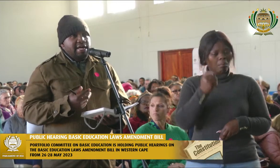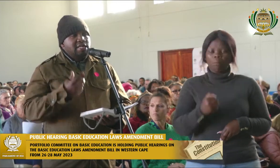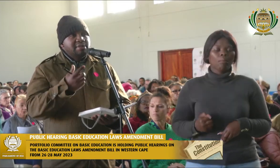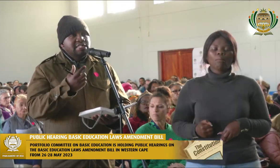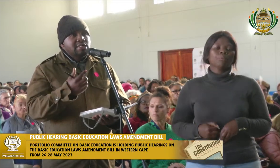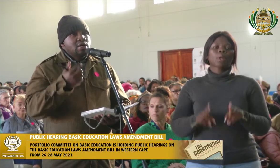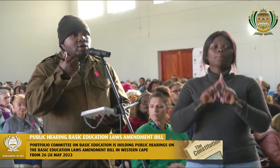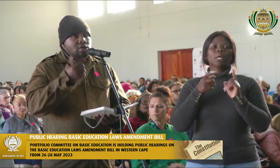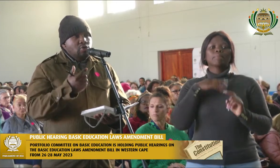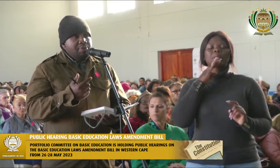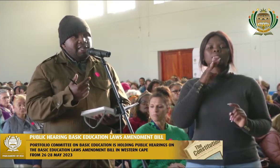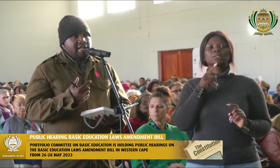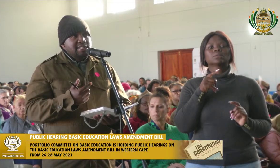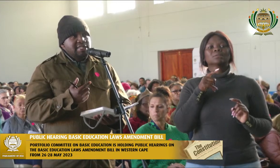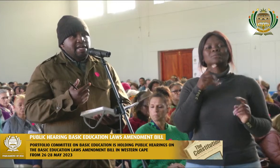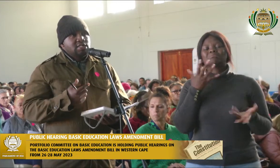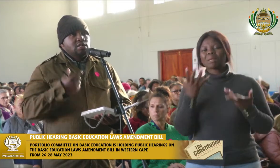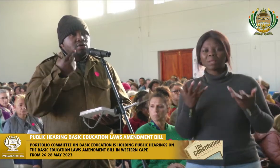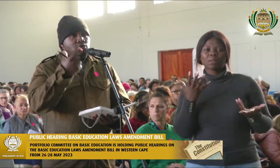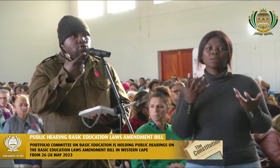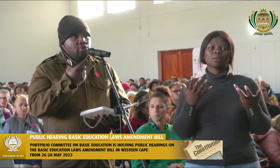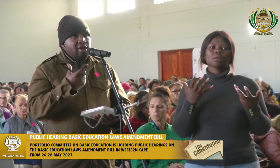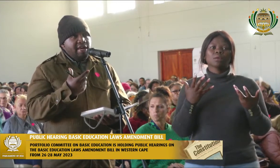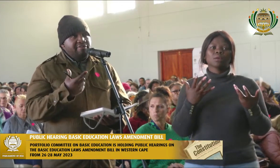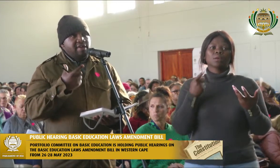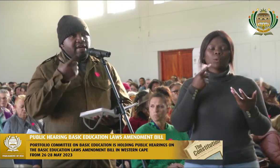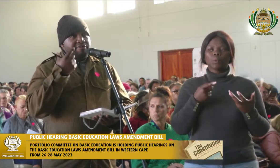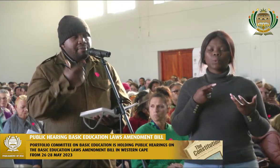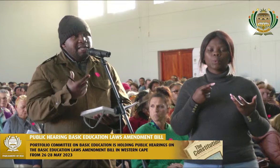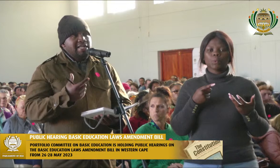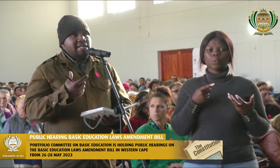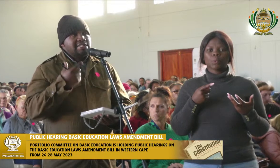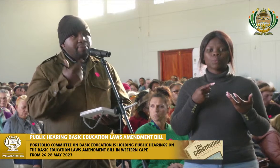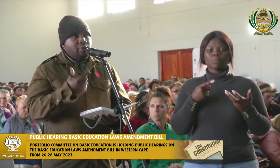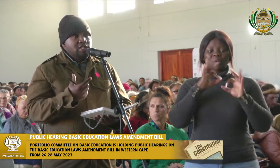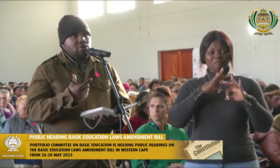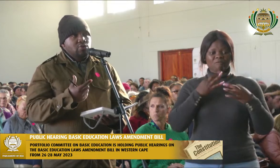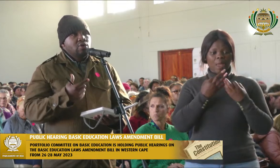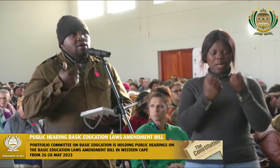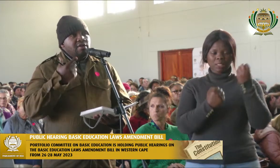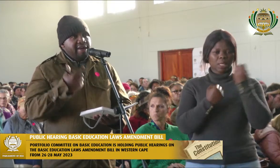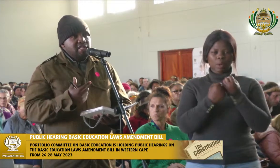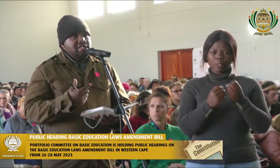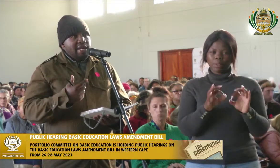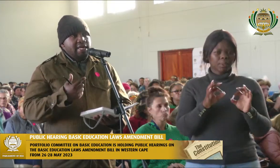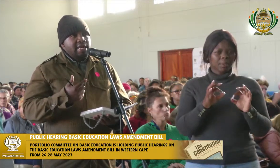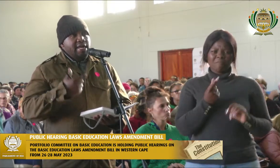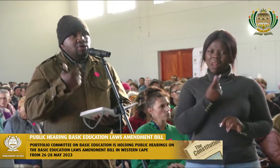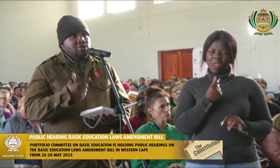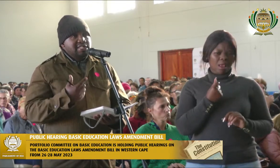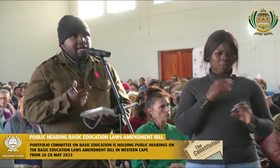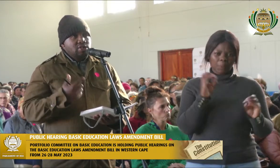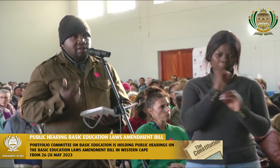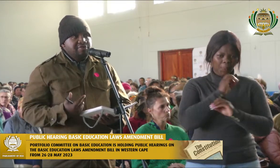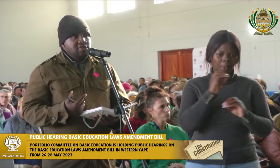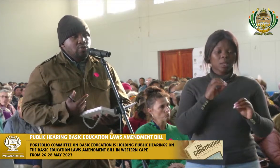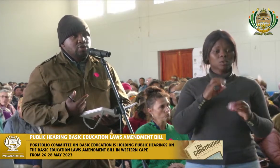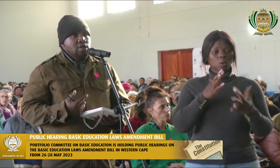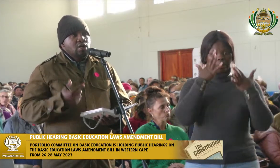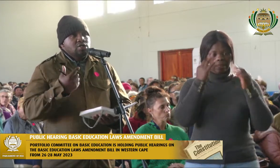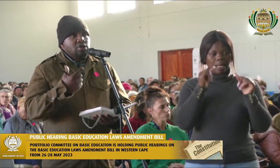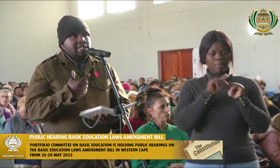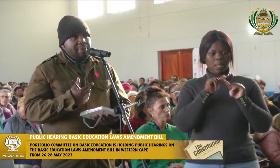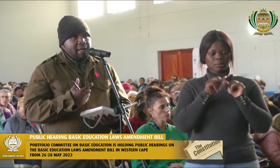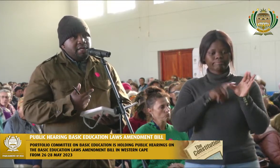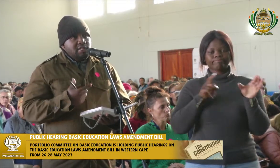anything like that. It means it could be the reason that you do not have a family that is supporting you financially, and then you decide to leave